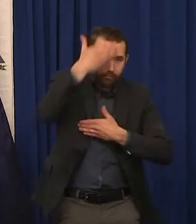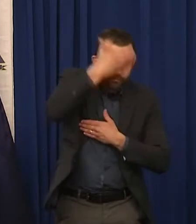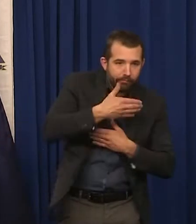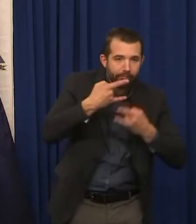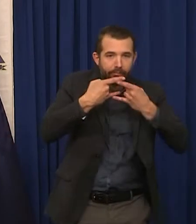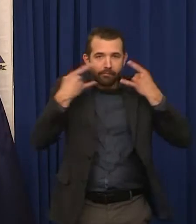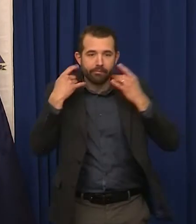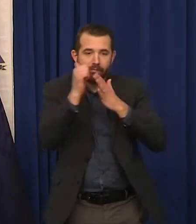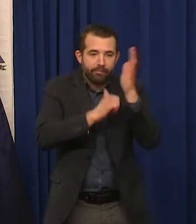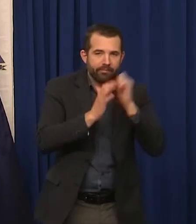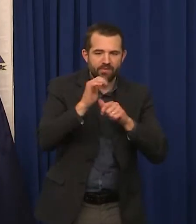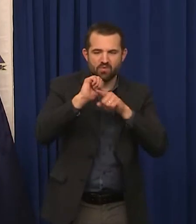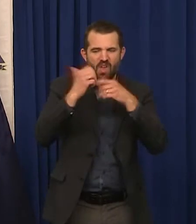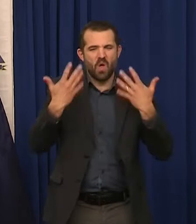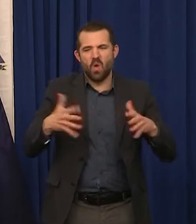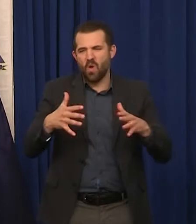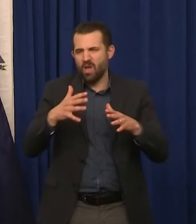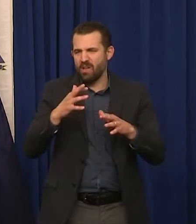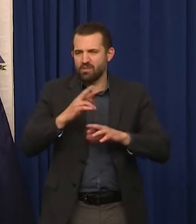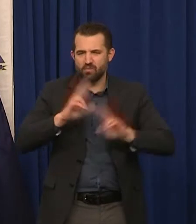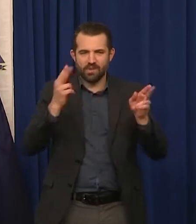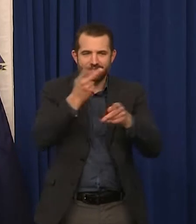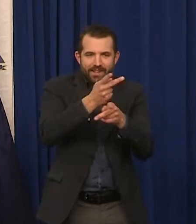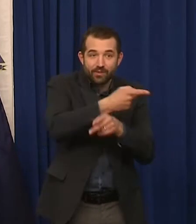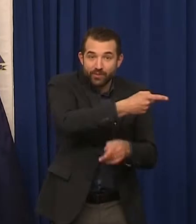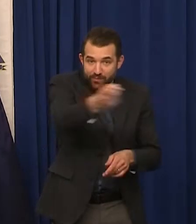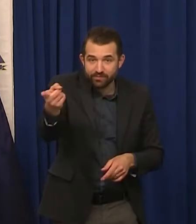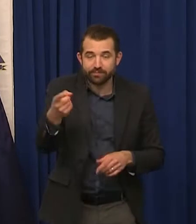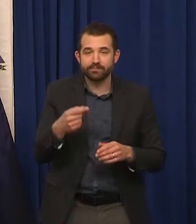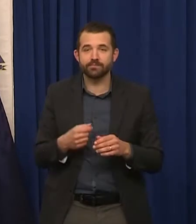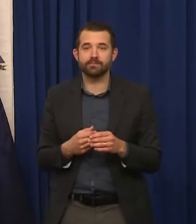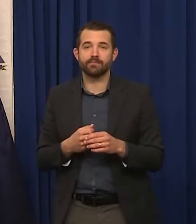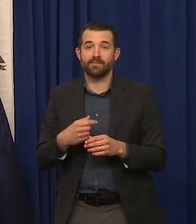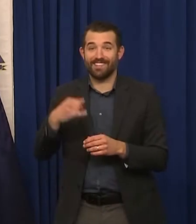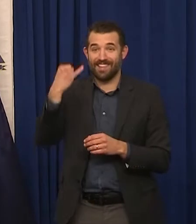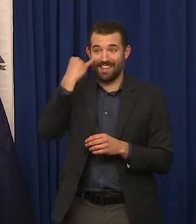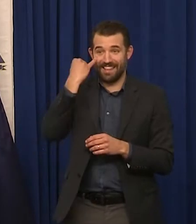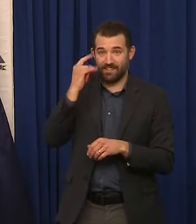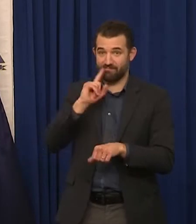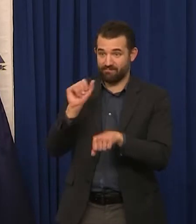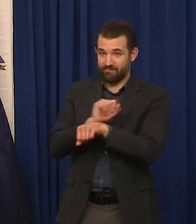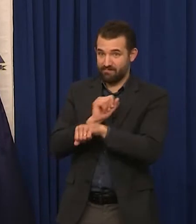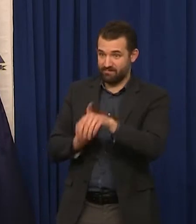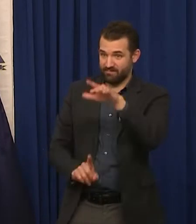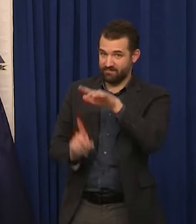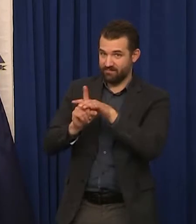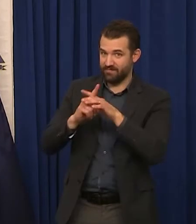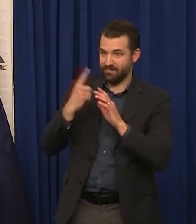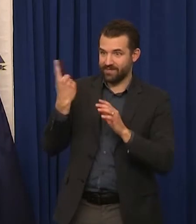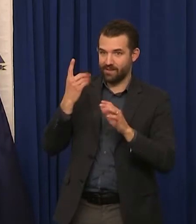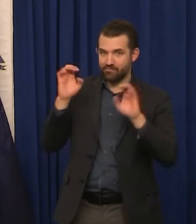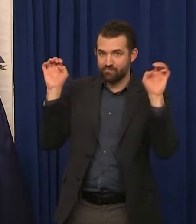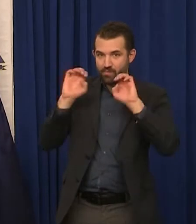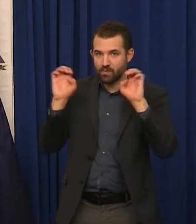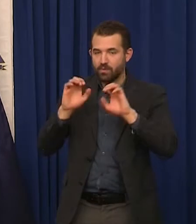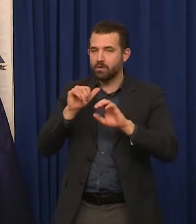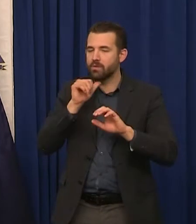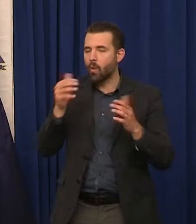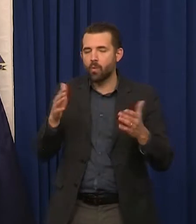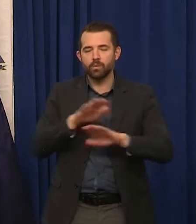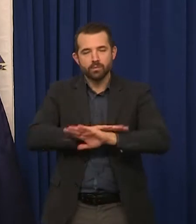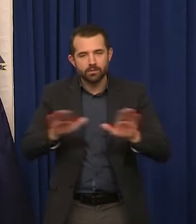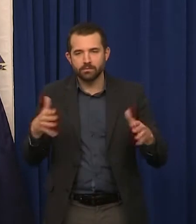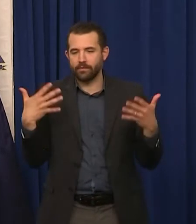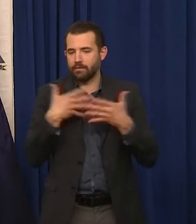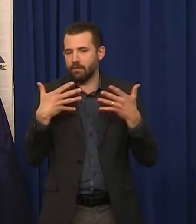standing by to take care of you if you have an acute medical emergency. So please do not be afraid to call 911.